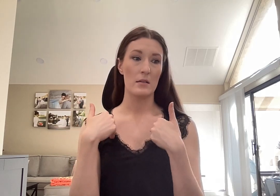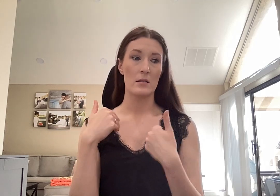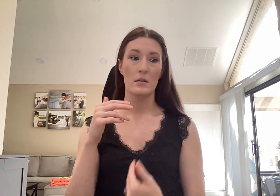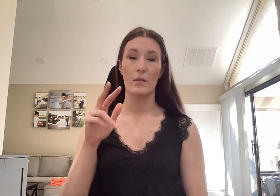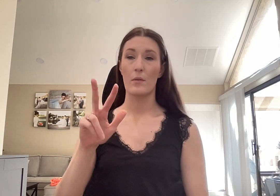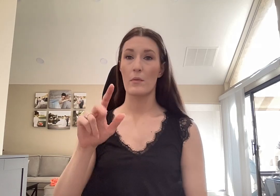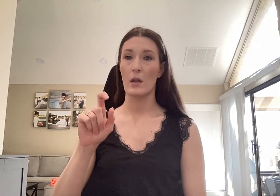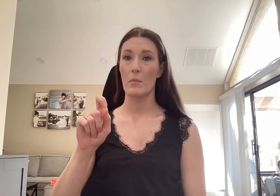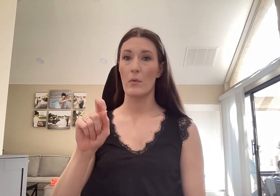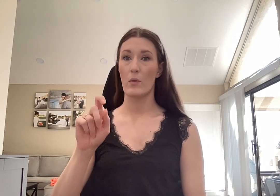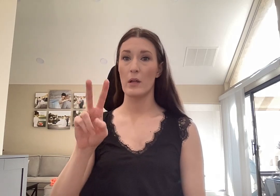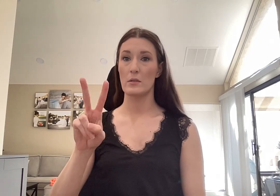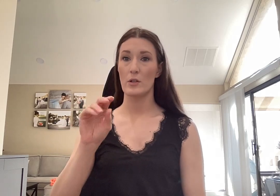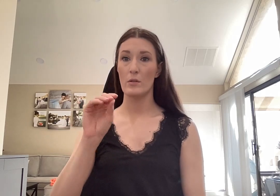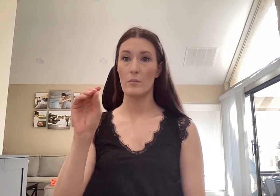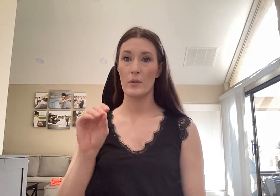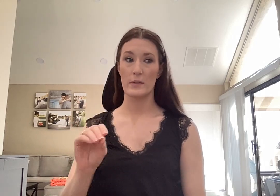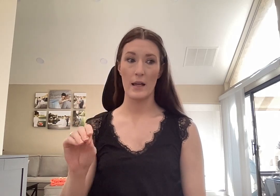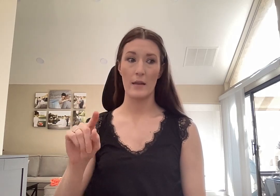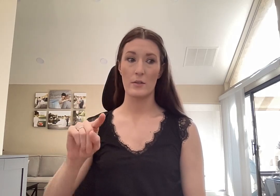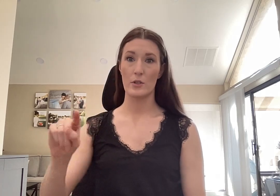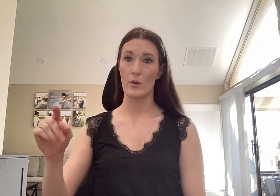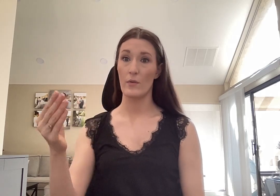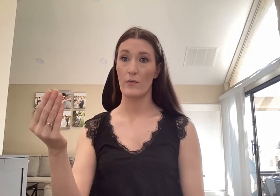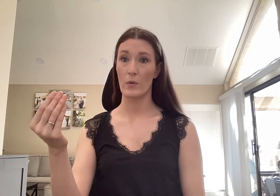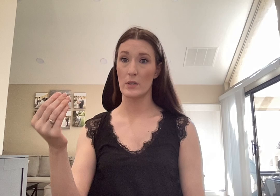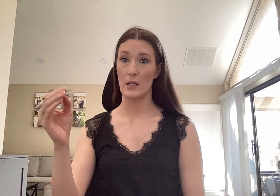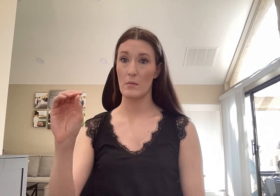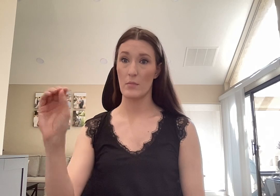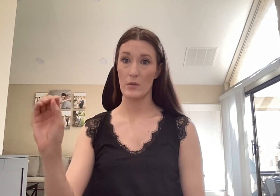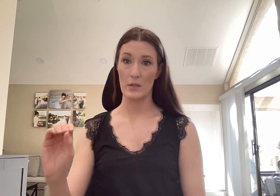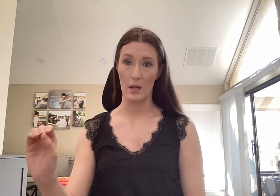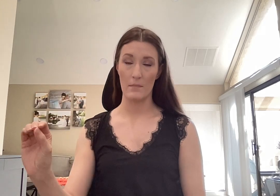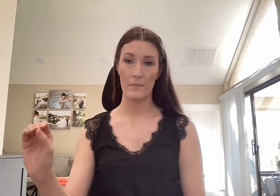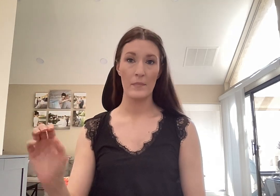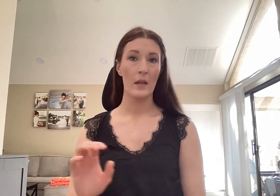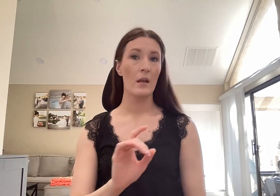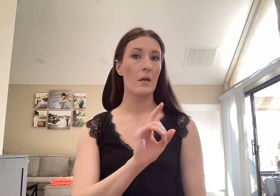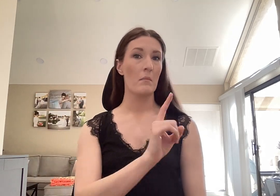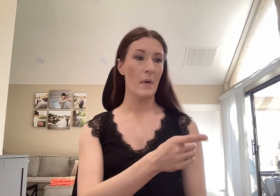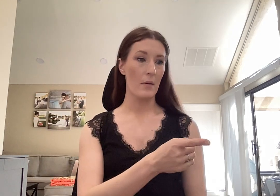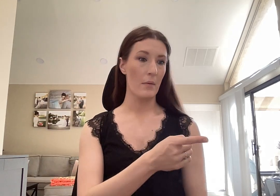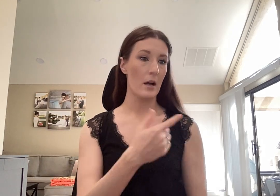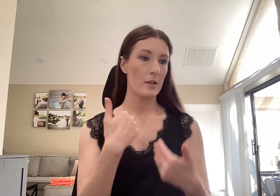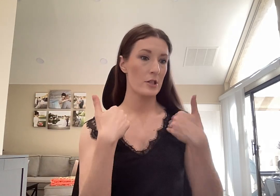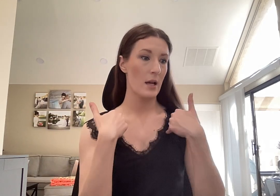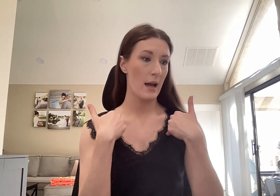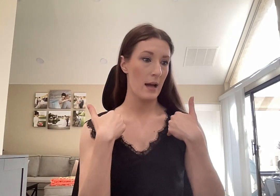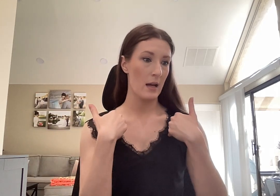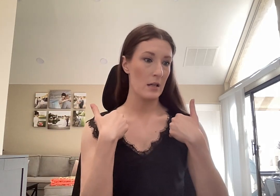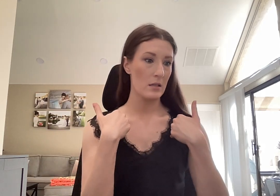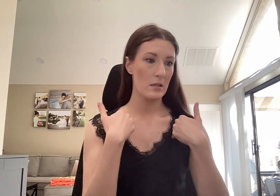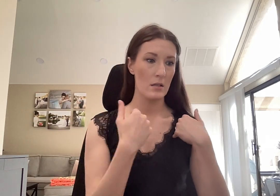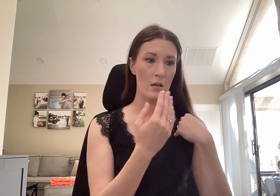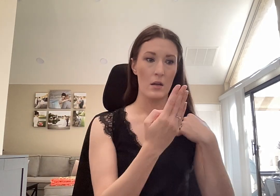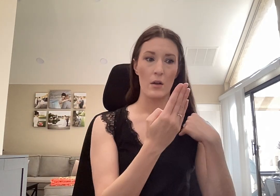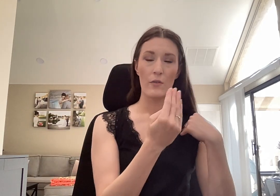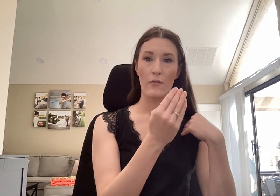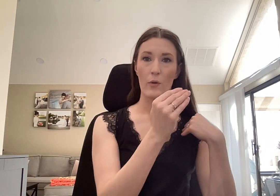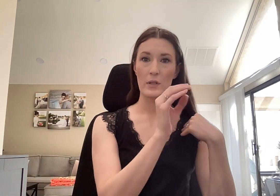has 3.2% to 14%. Mouthwash has